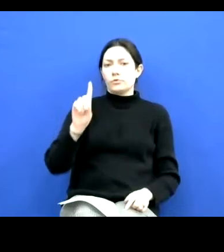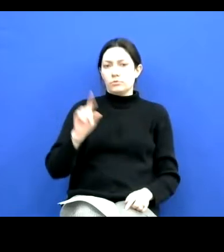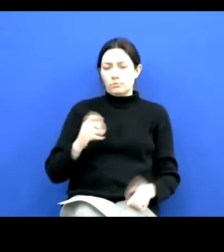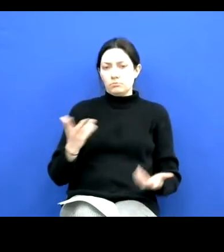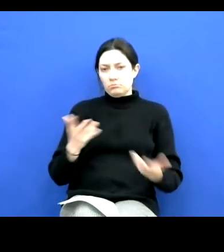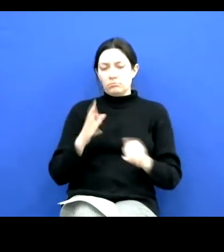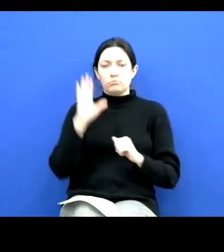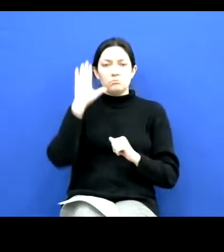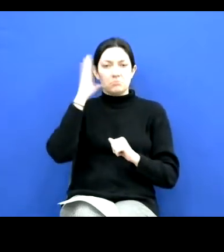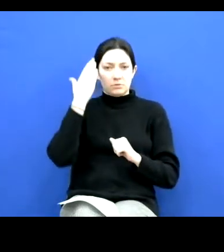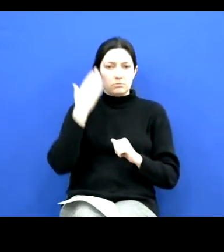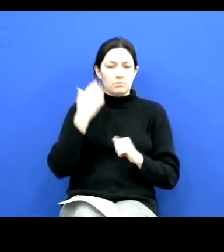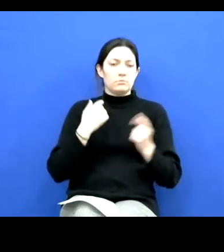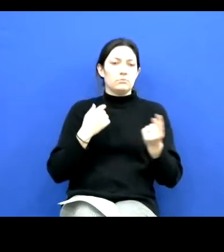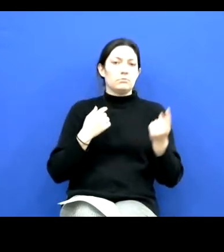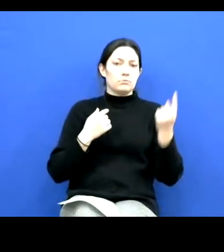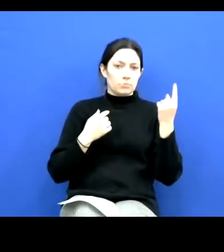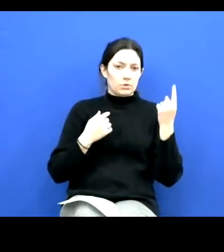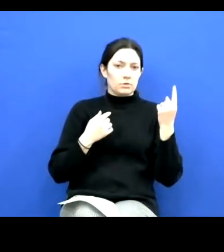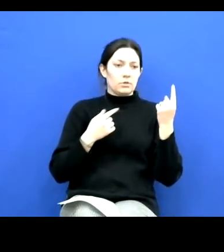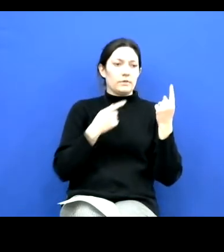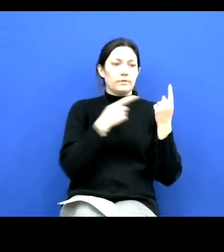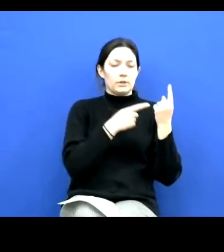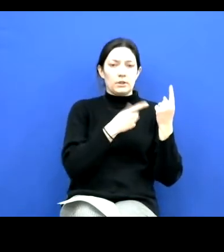And apparently one of the